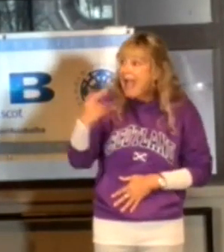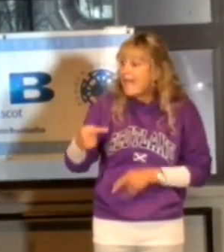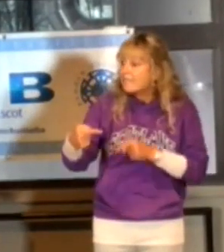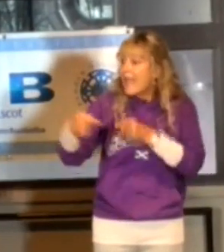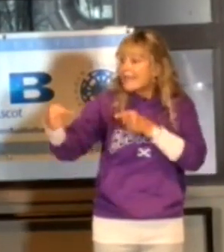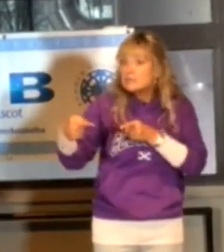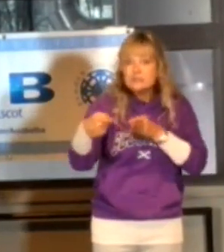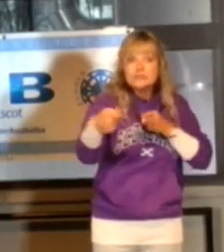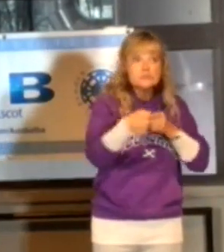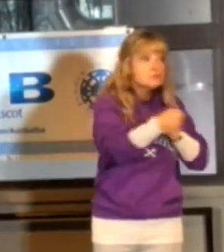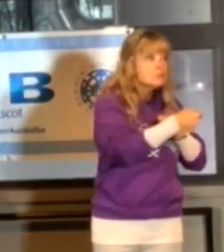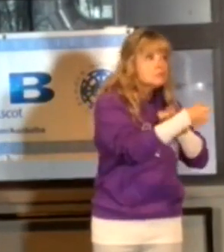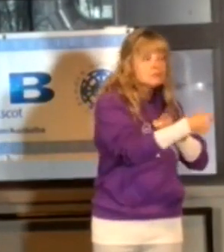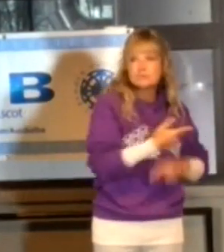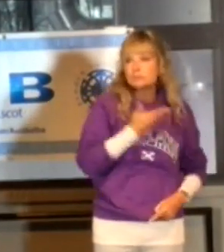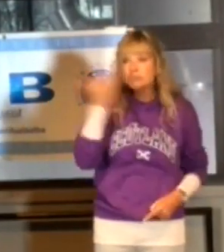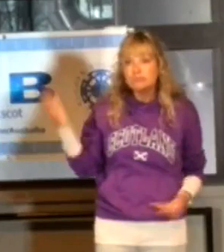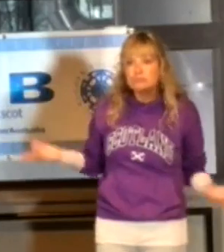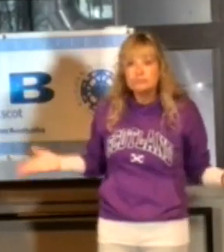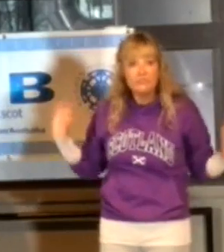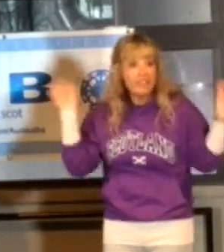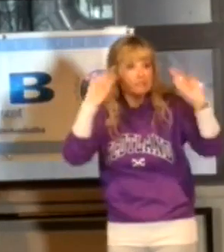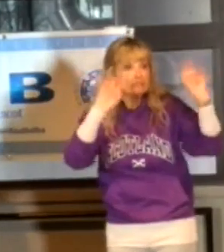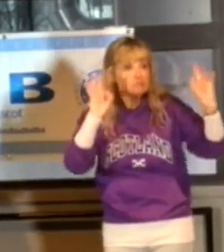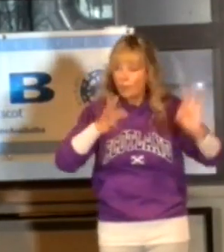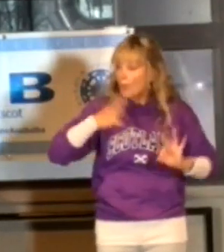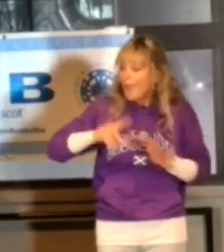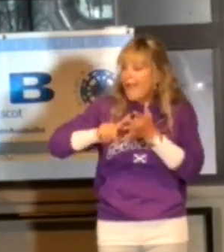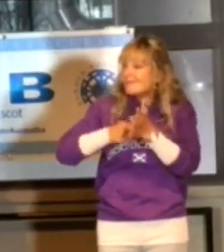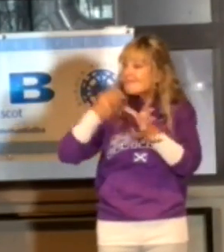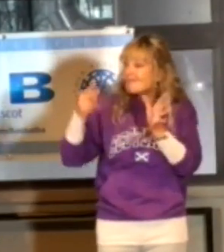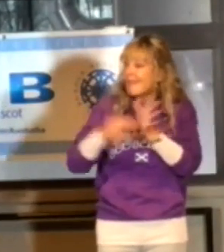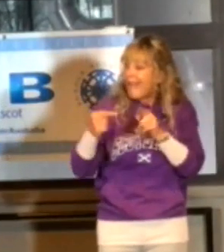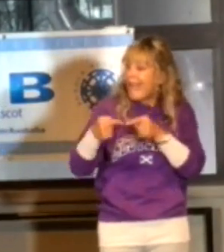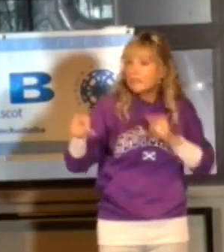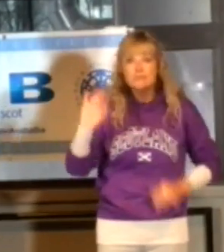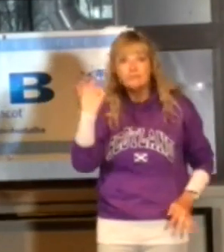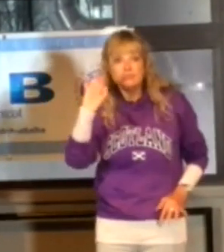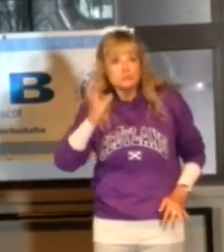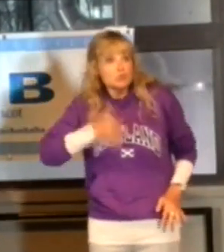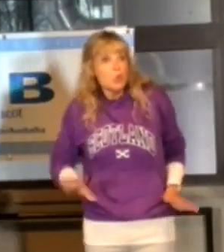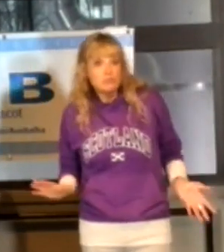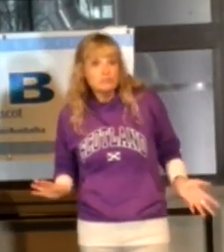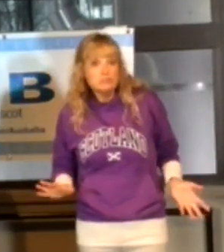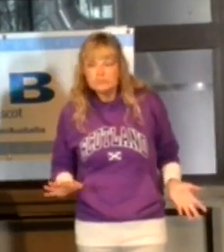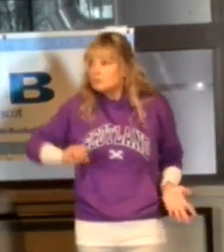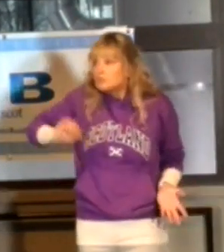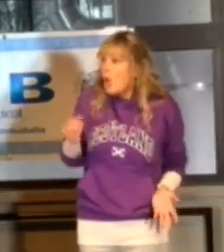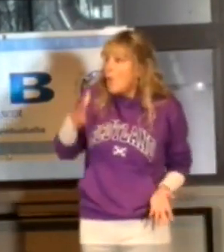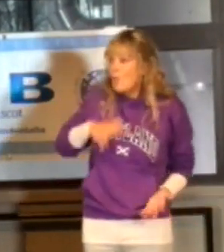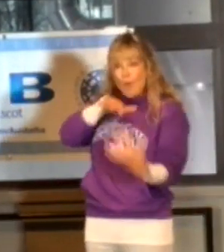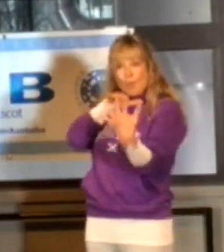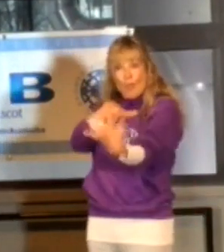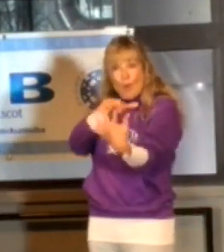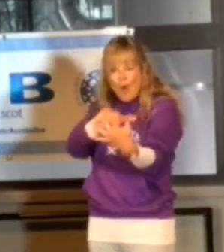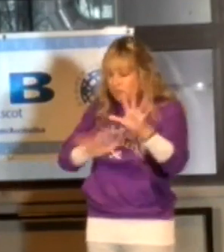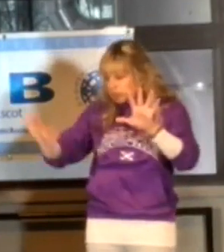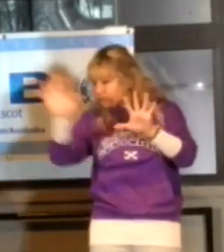an enemy of Iran. We do not wish to have any more wars in the Middle